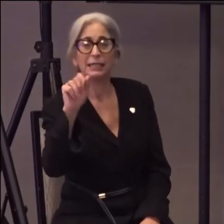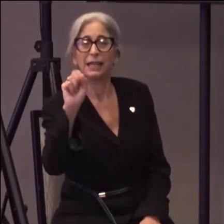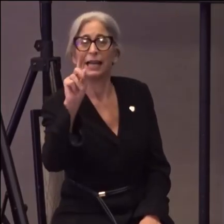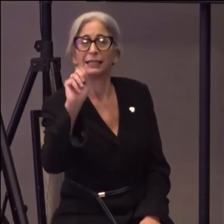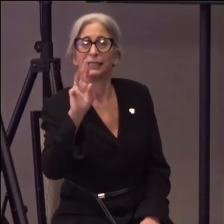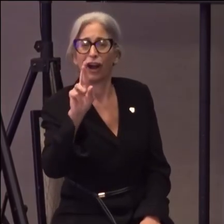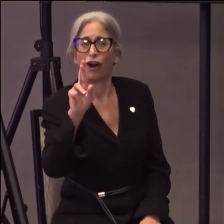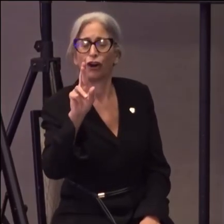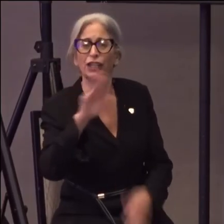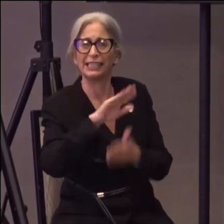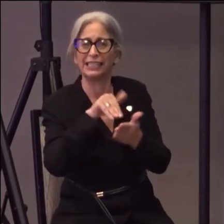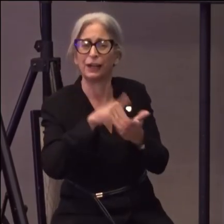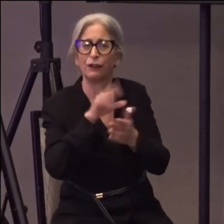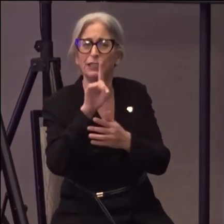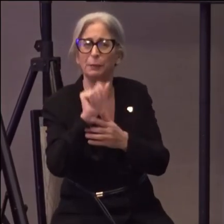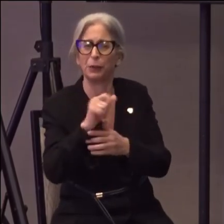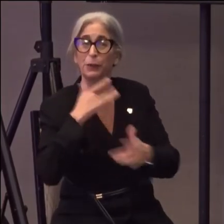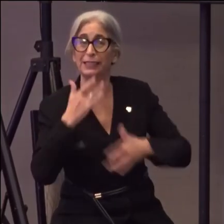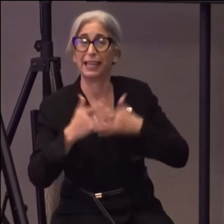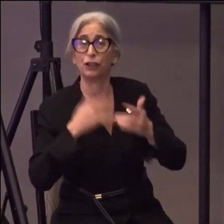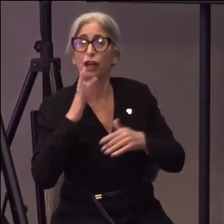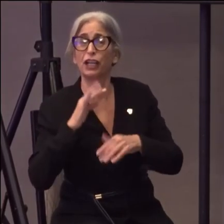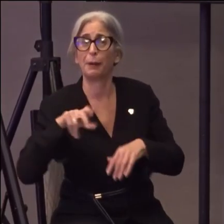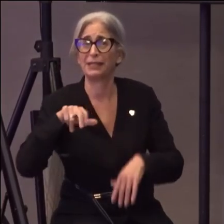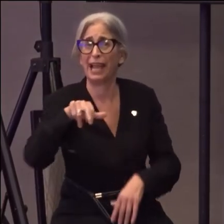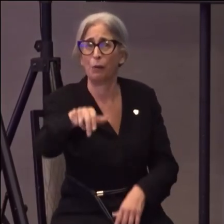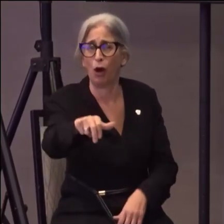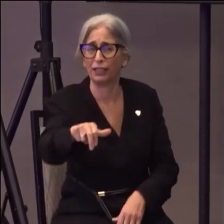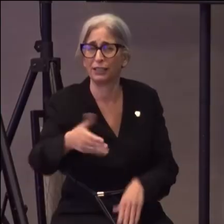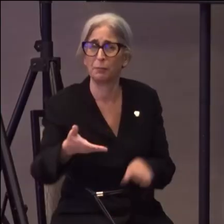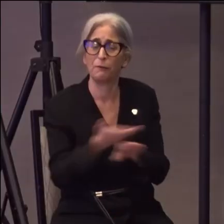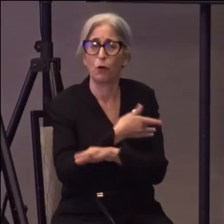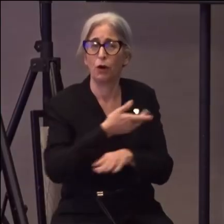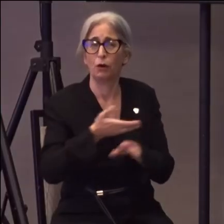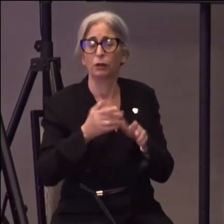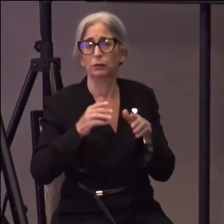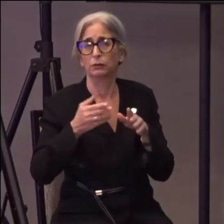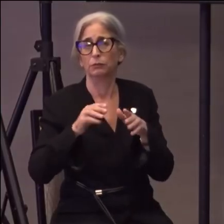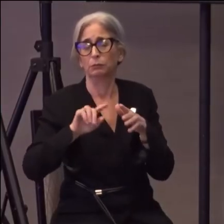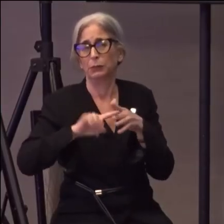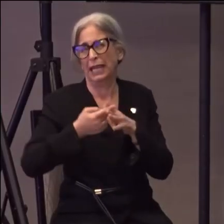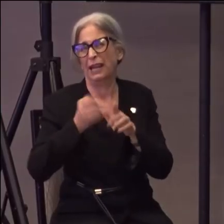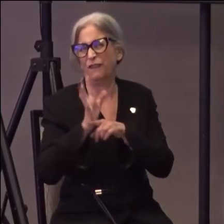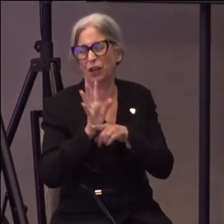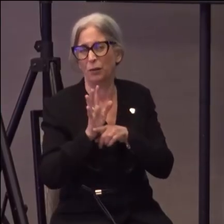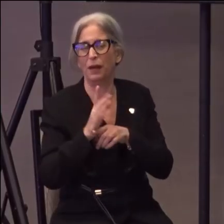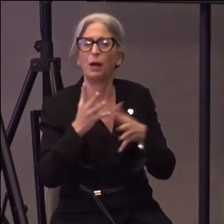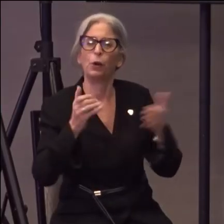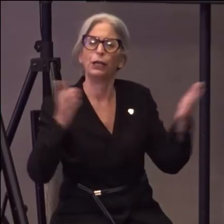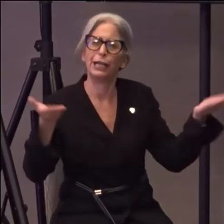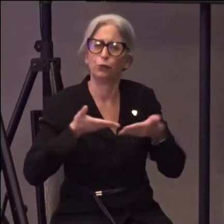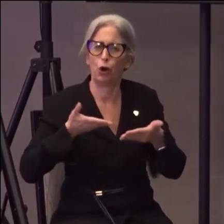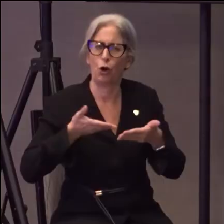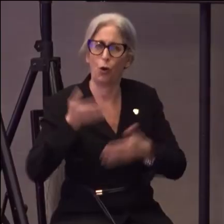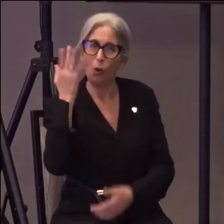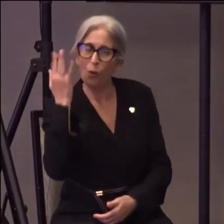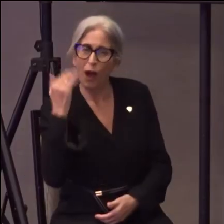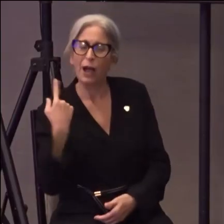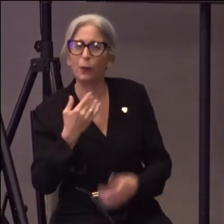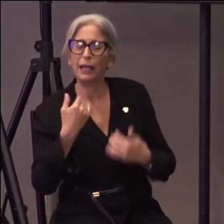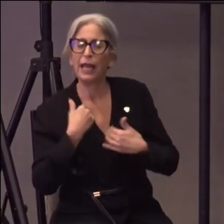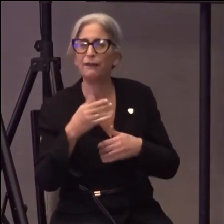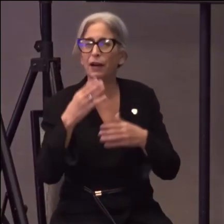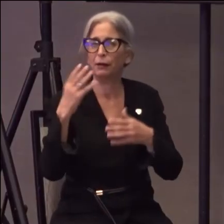We're so excited to be here. Before we start our film, I wanted to do a little bit of an intro because we have